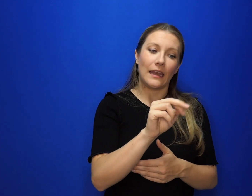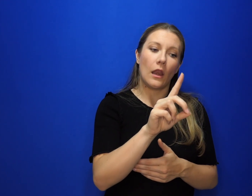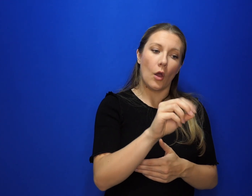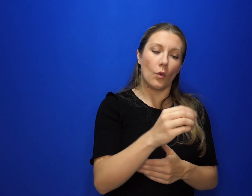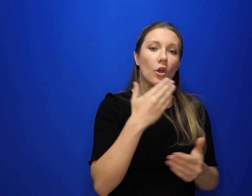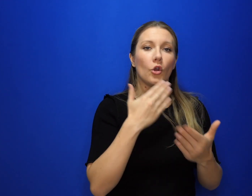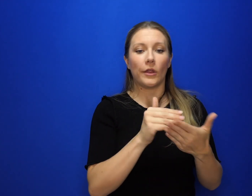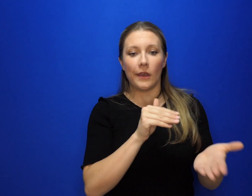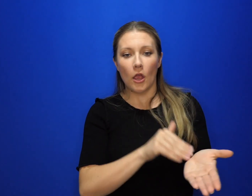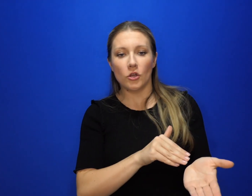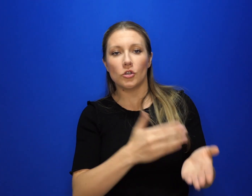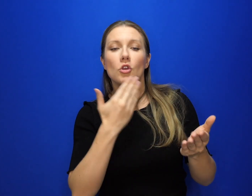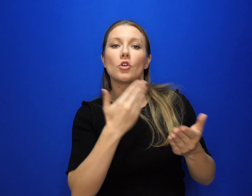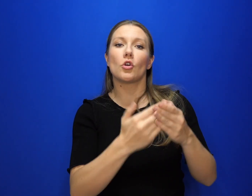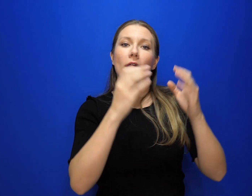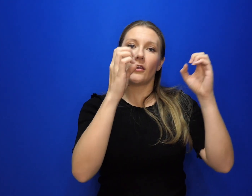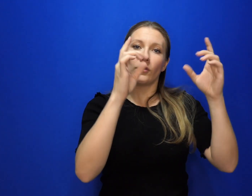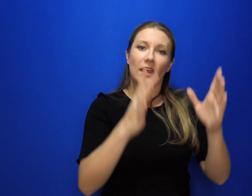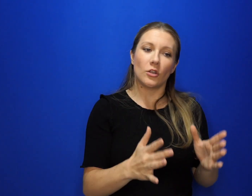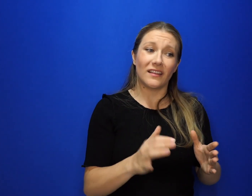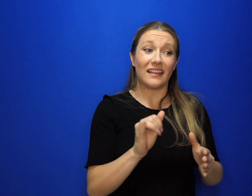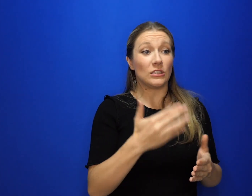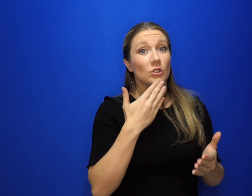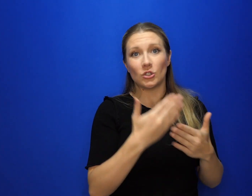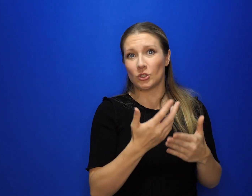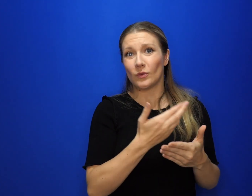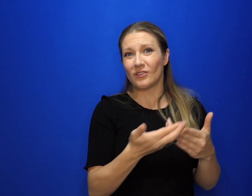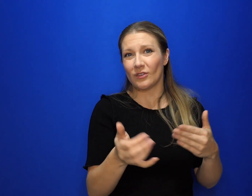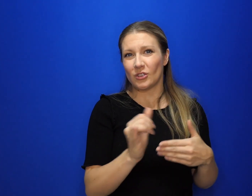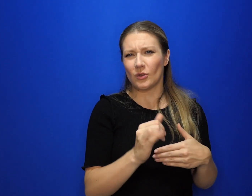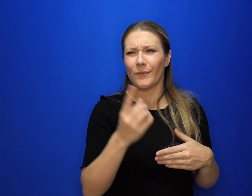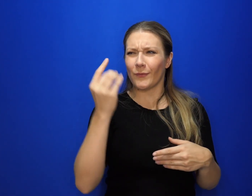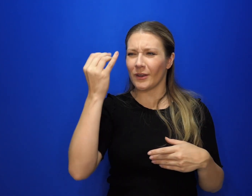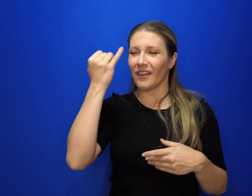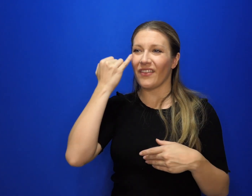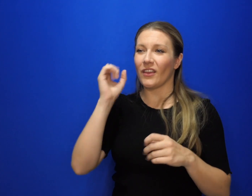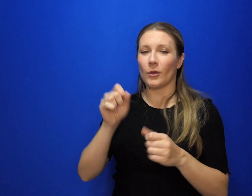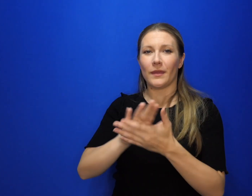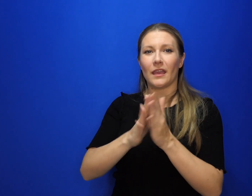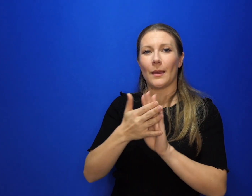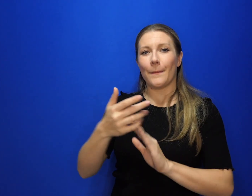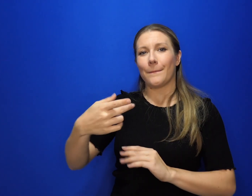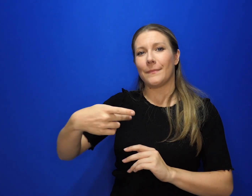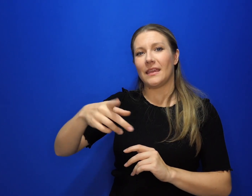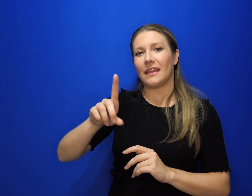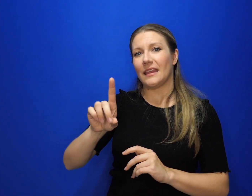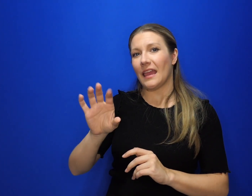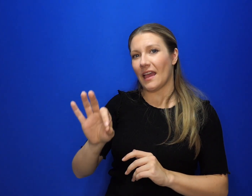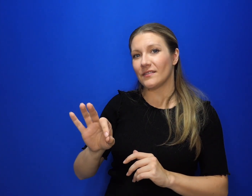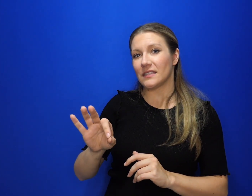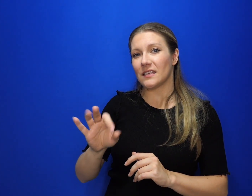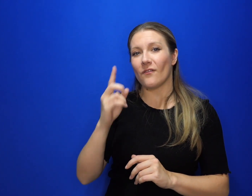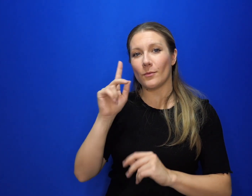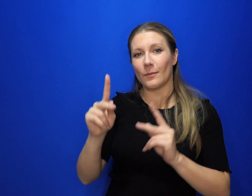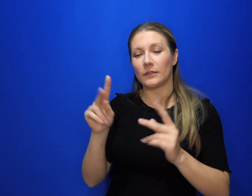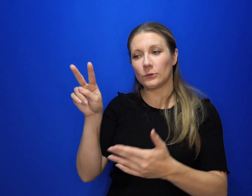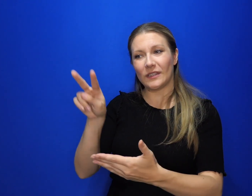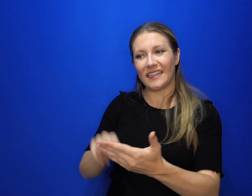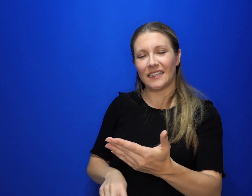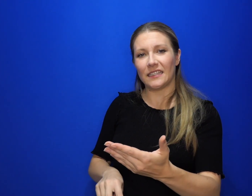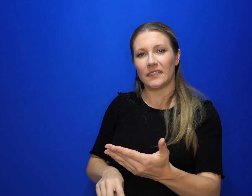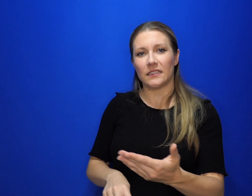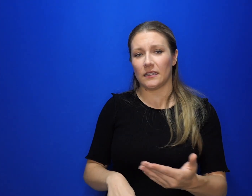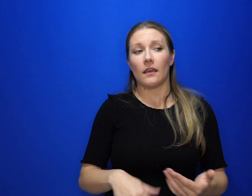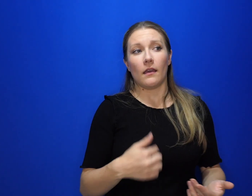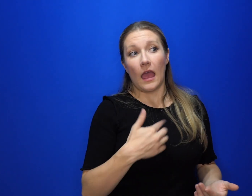good educators. That would be a really great resource. Yeah, I wonder if we couldn't just turn them into PDFs and put them so people could look at them.